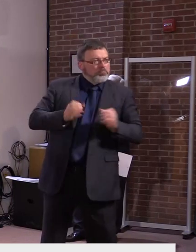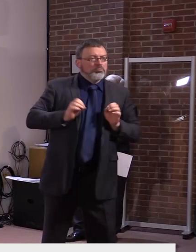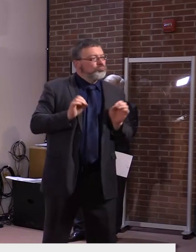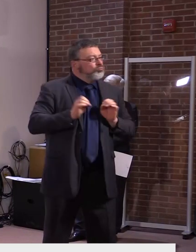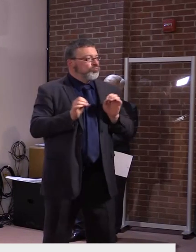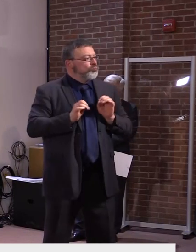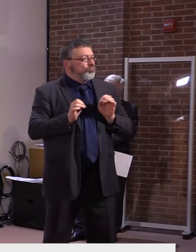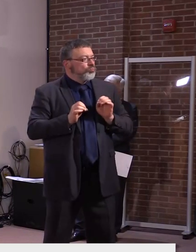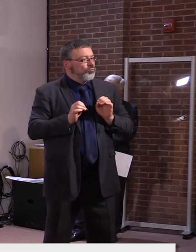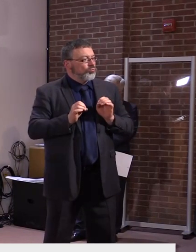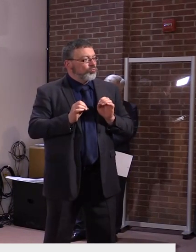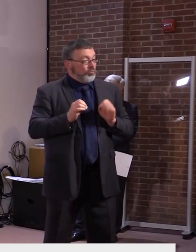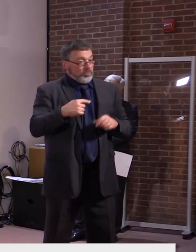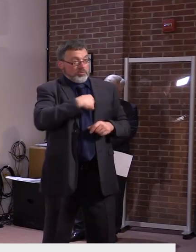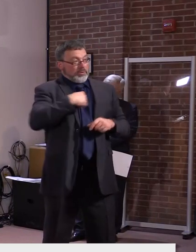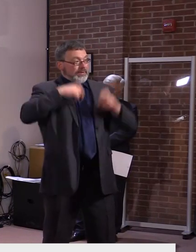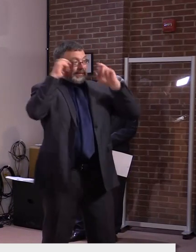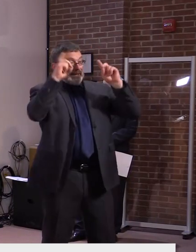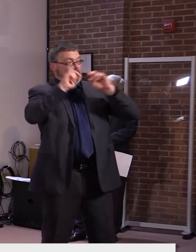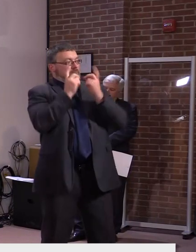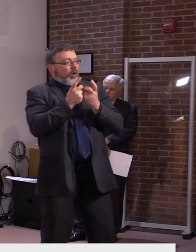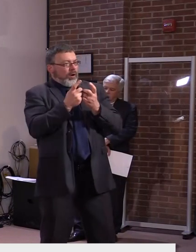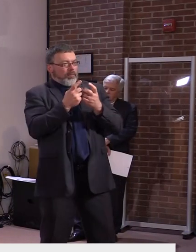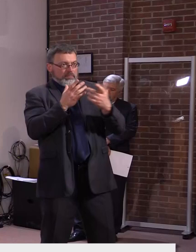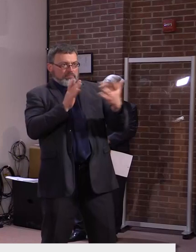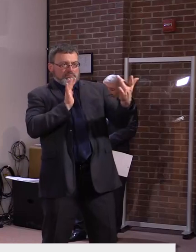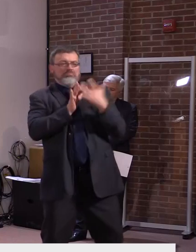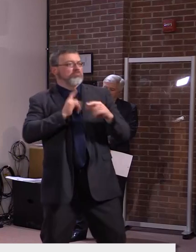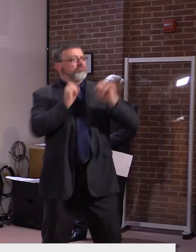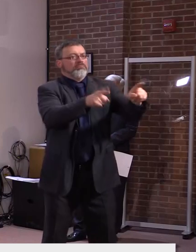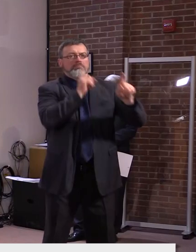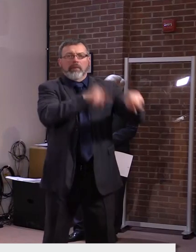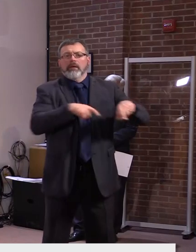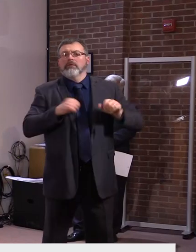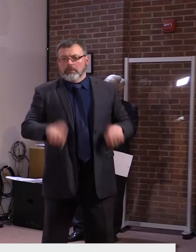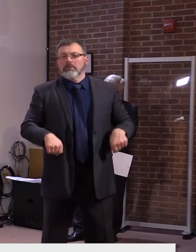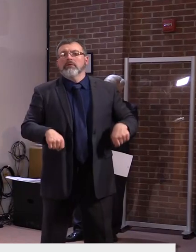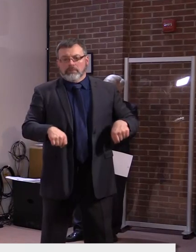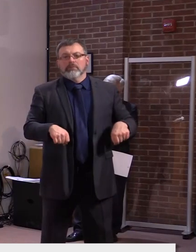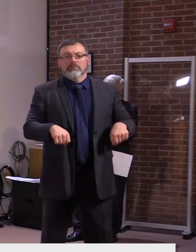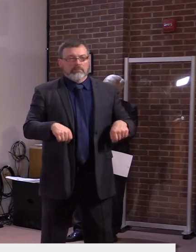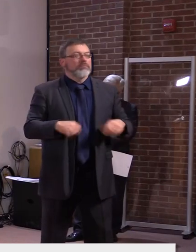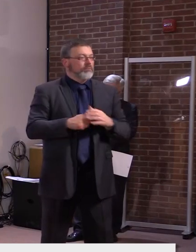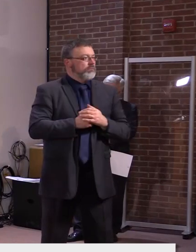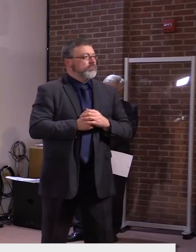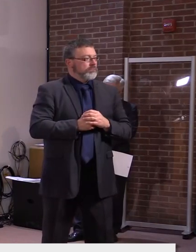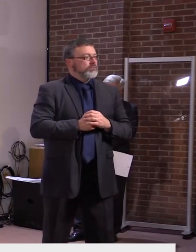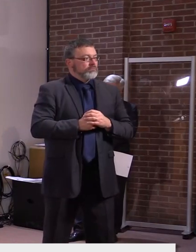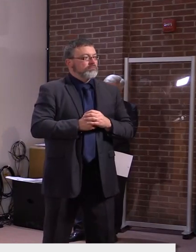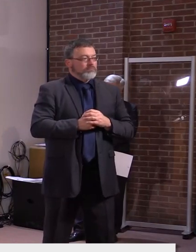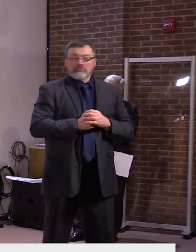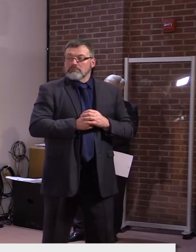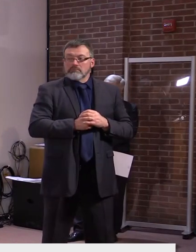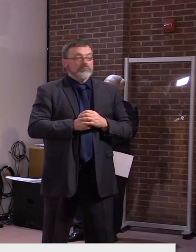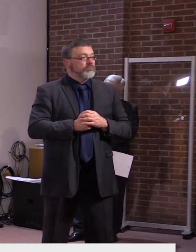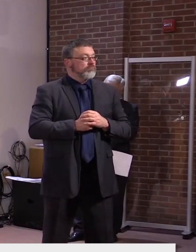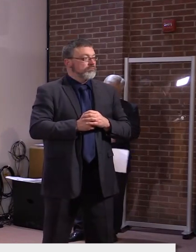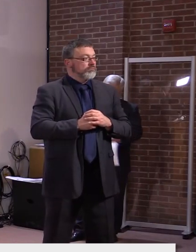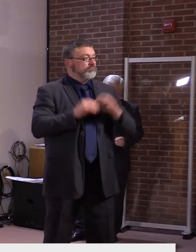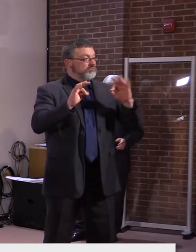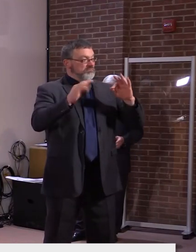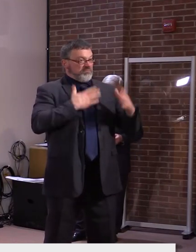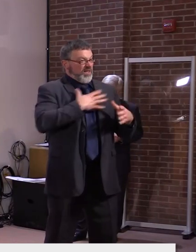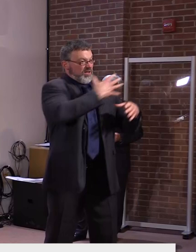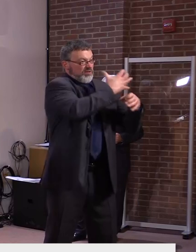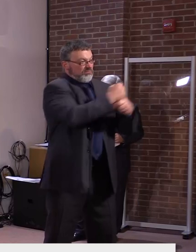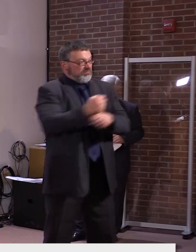ready to respond to situations as they come up and to troubleshoot with schools and provide them direct support. That concludes my update. I'll now turn it